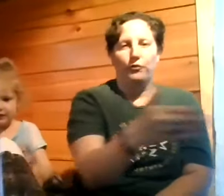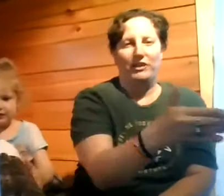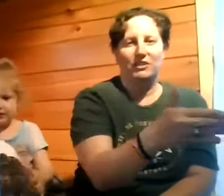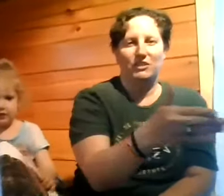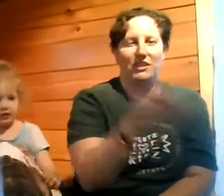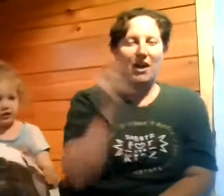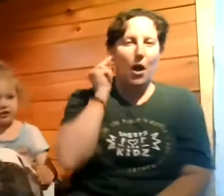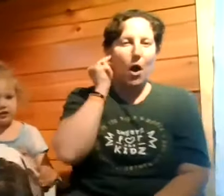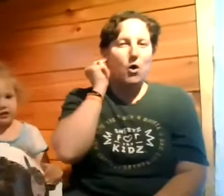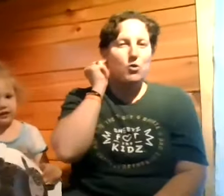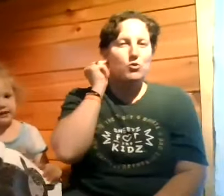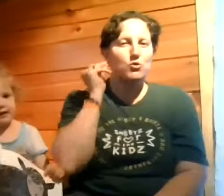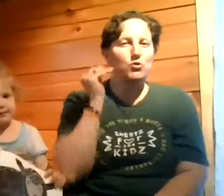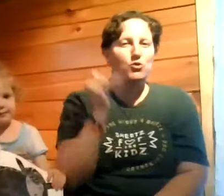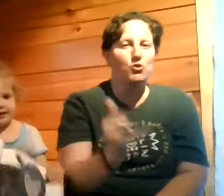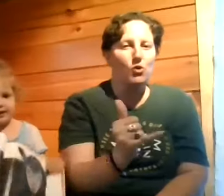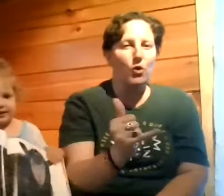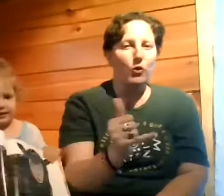a goldfish looking at me.